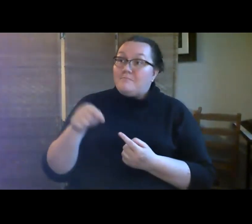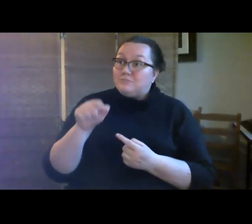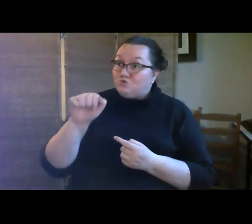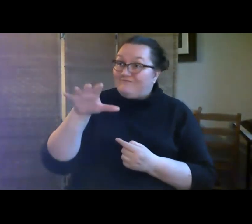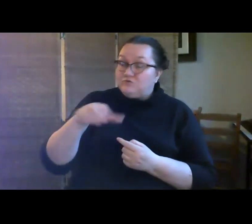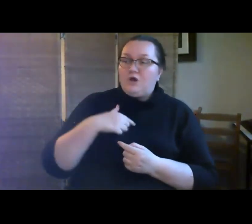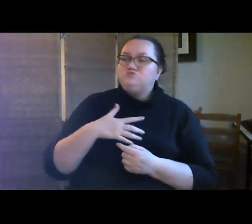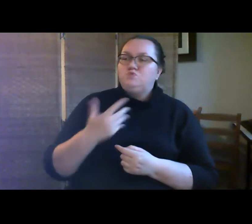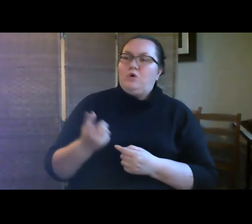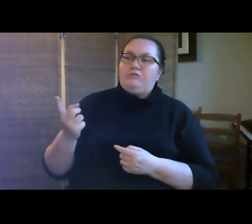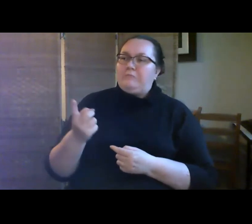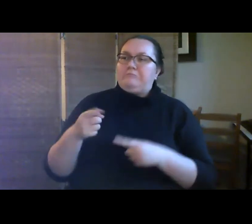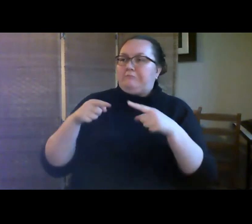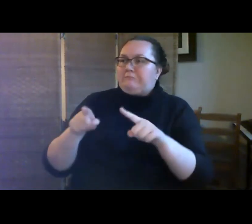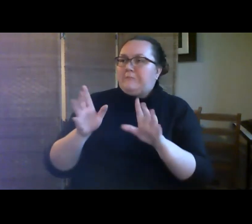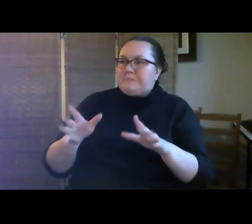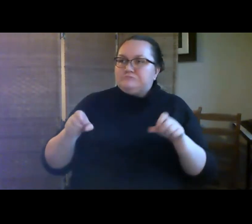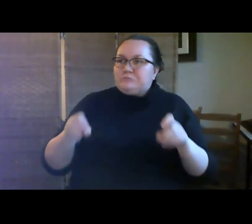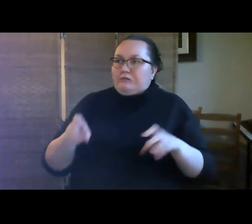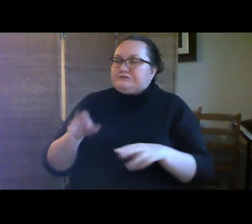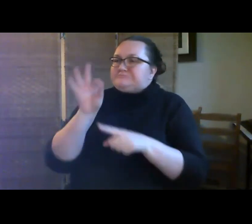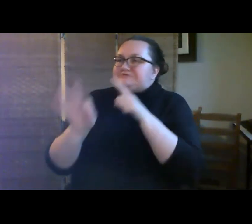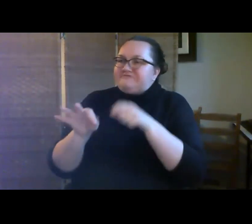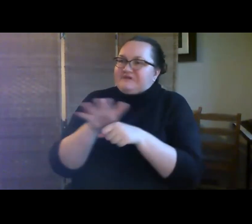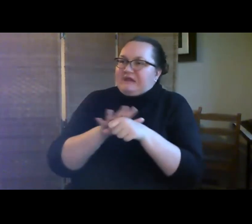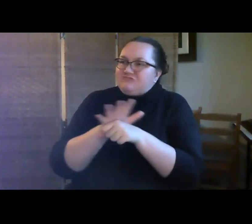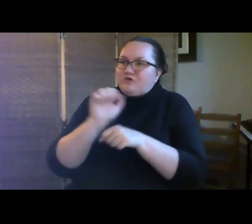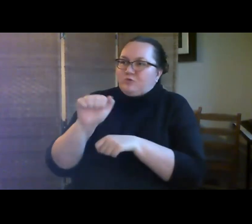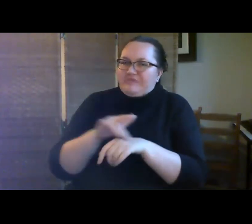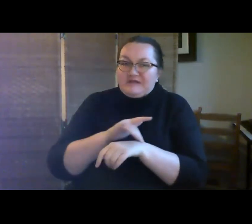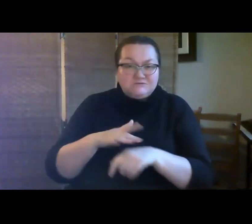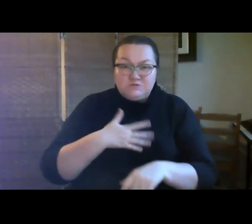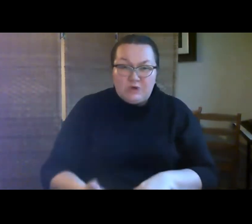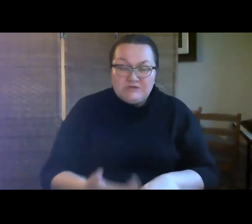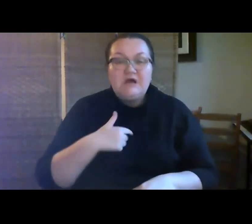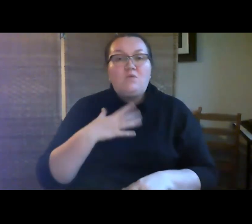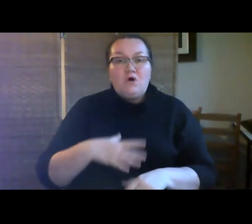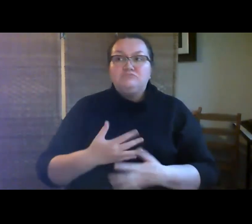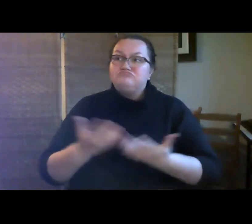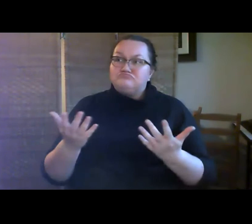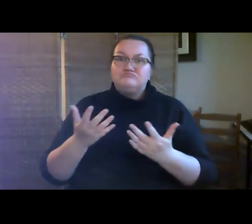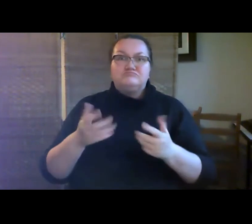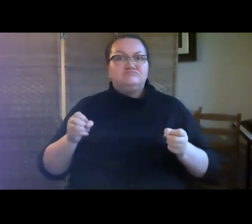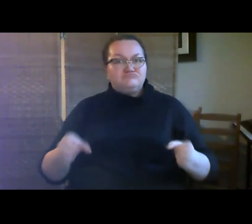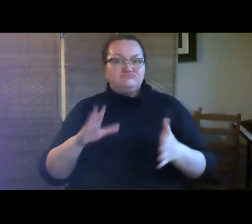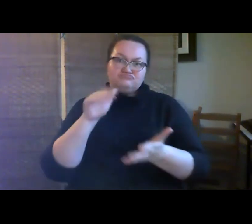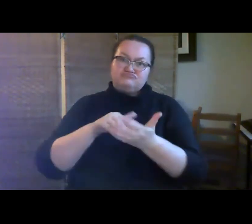into set places in a theatre, that you want them to have choice. Or that you want pre-boarding call for people who